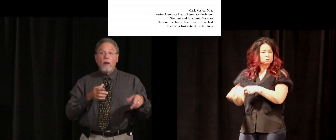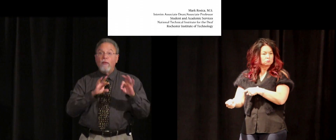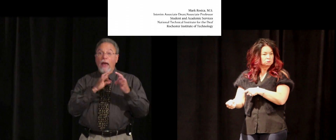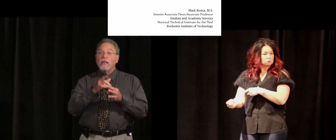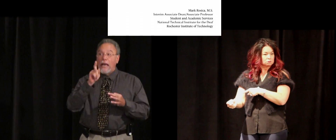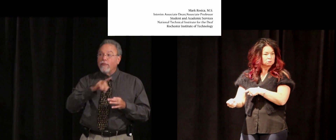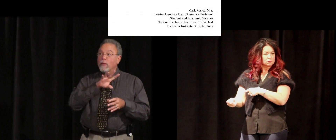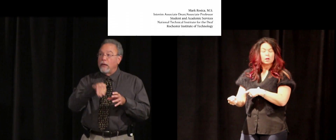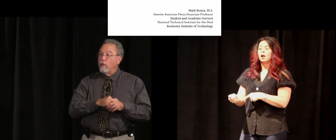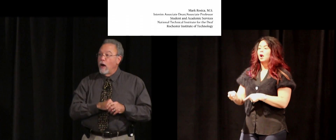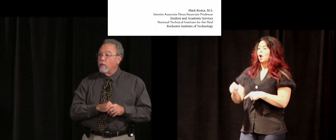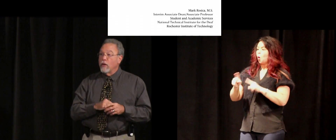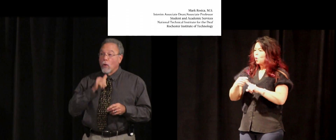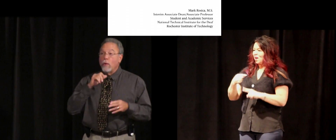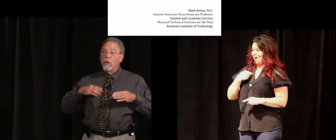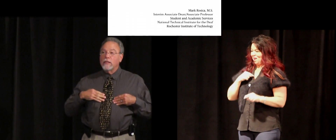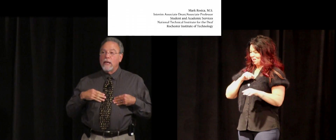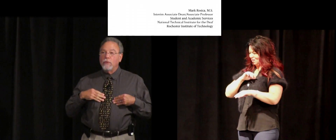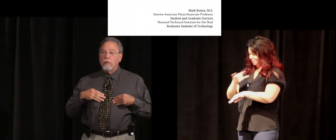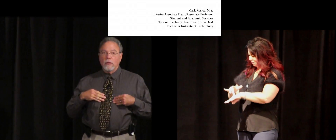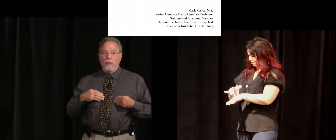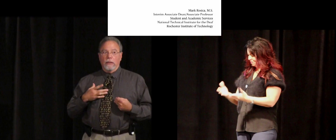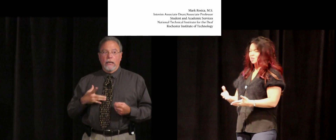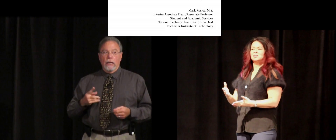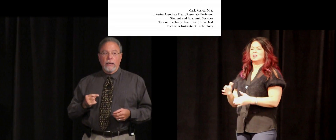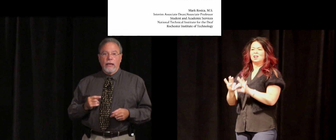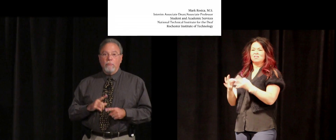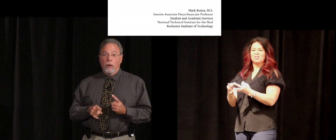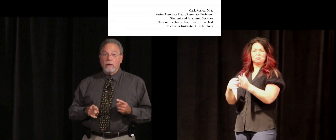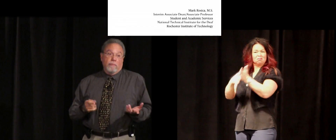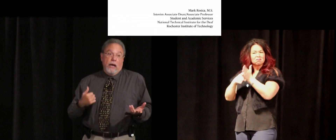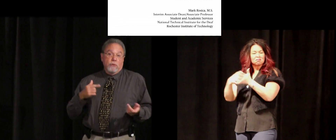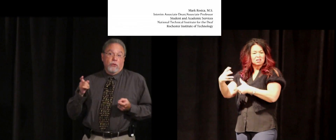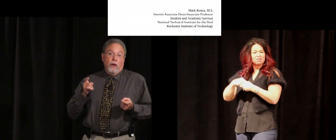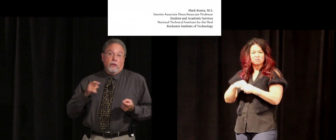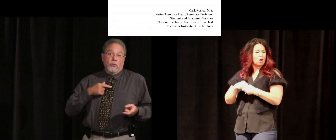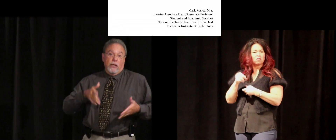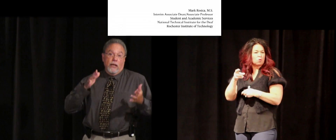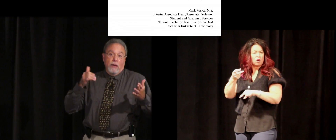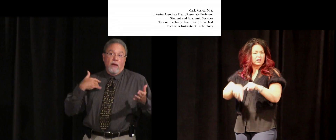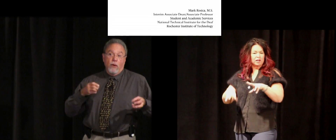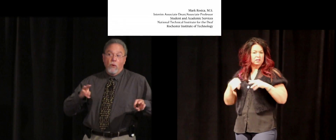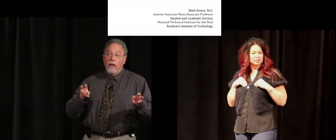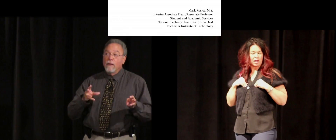Yep. Anna asked me if signing was going to slow me down. I said, not much slows me down.